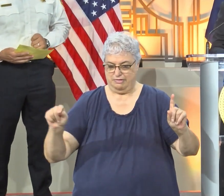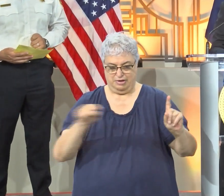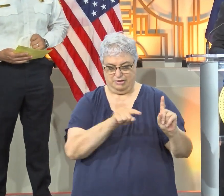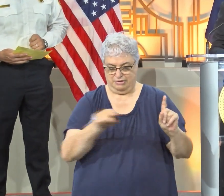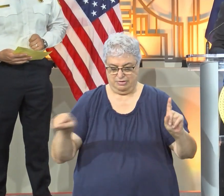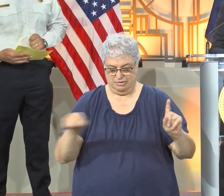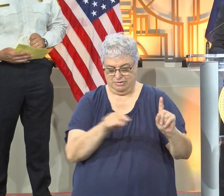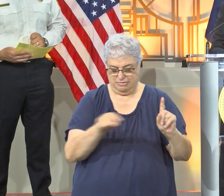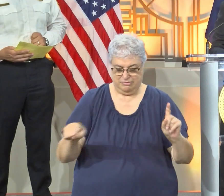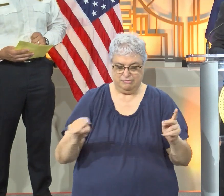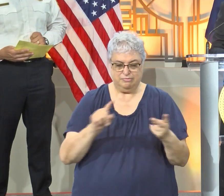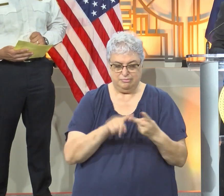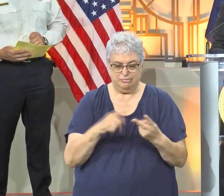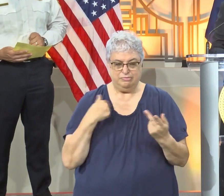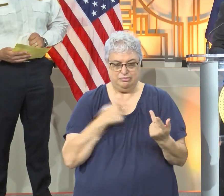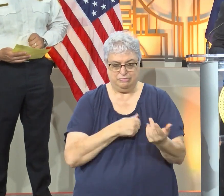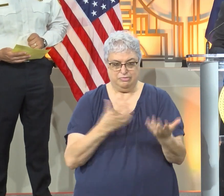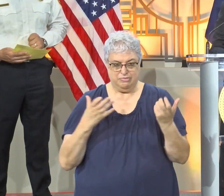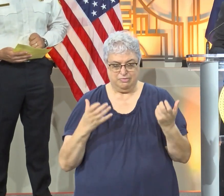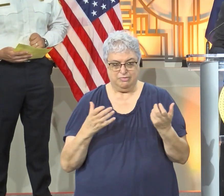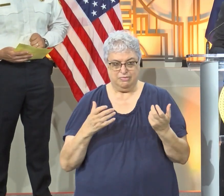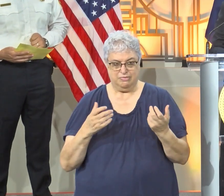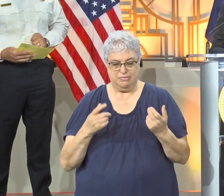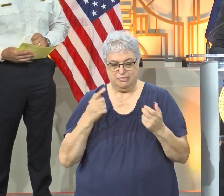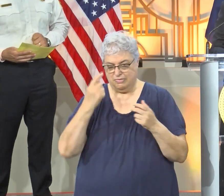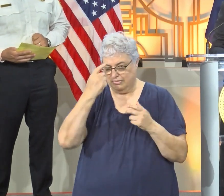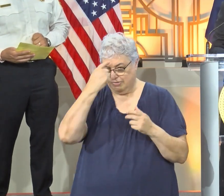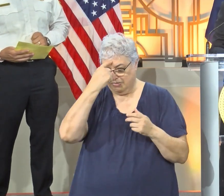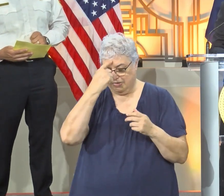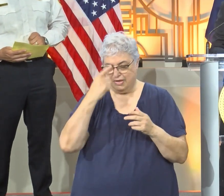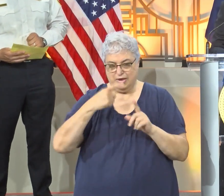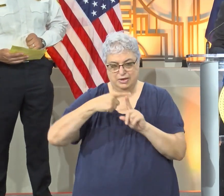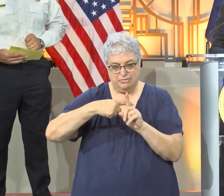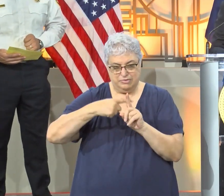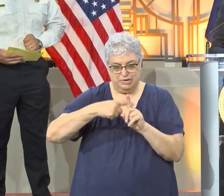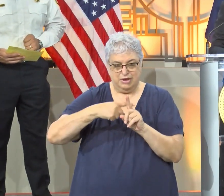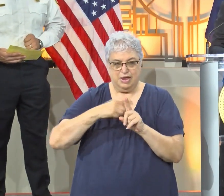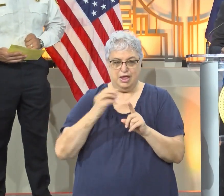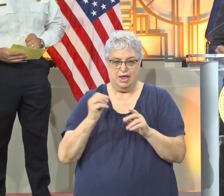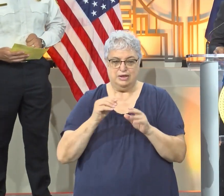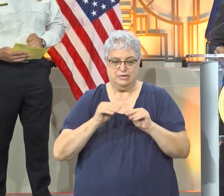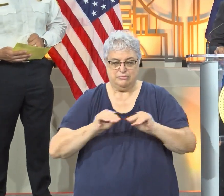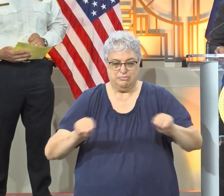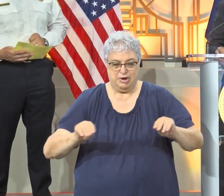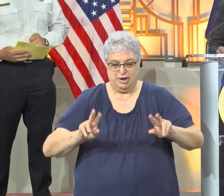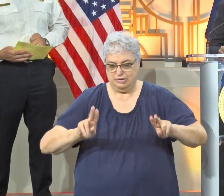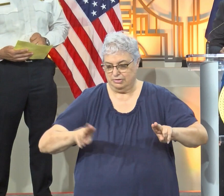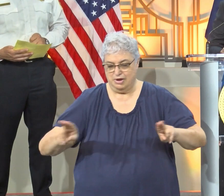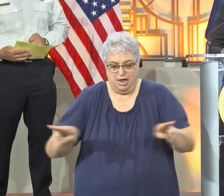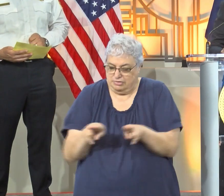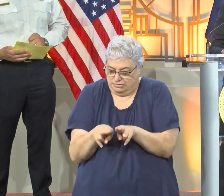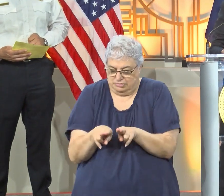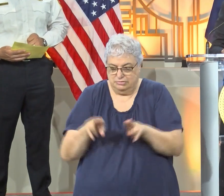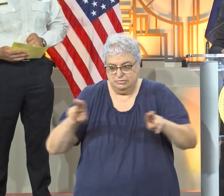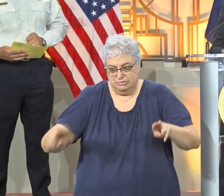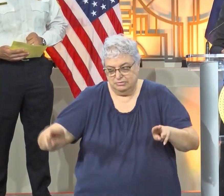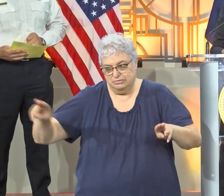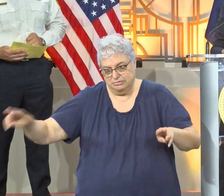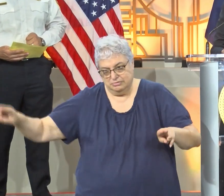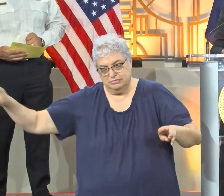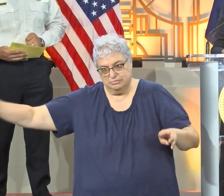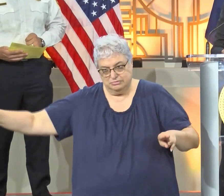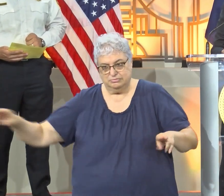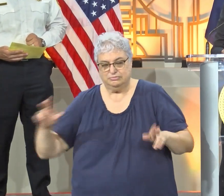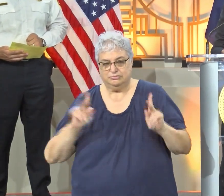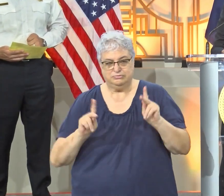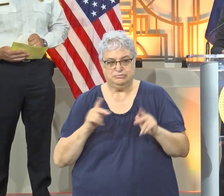intending to do the COVID checks and to spread people out. And so again, this is one of the times